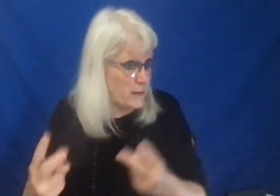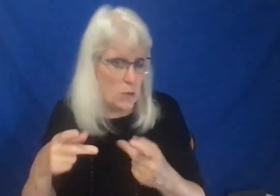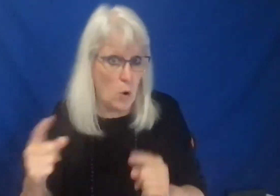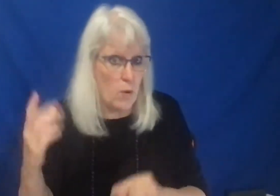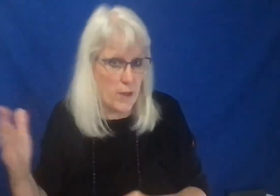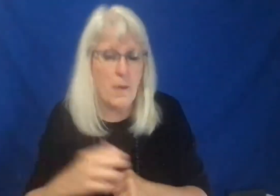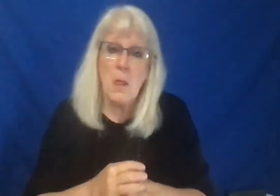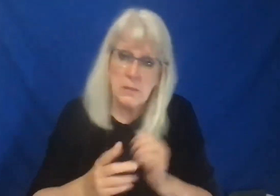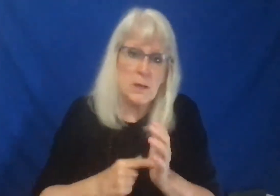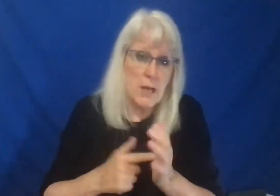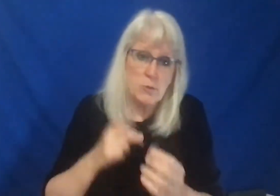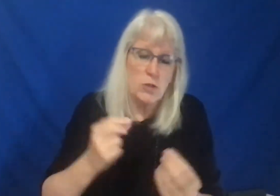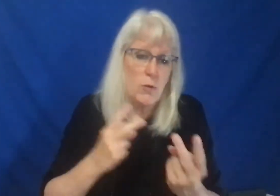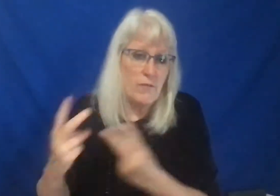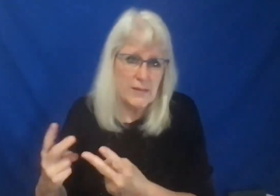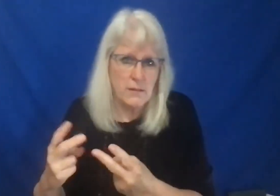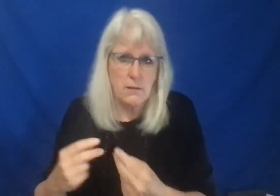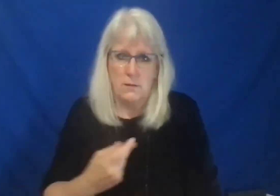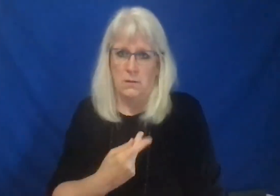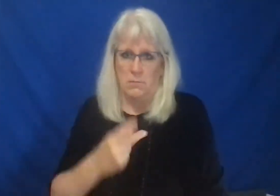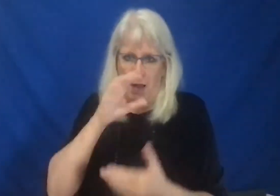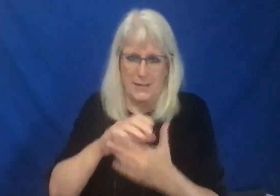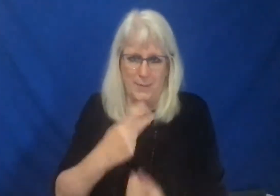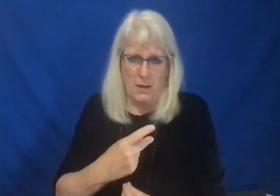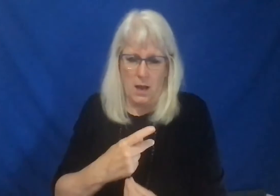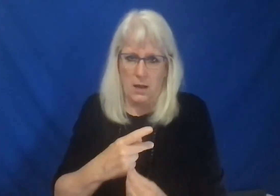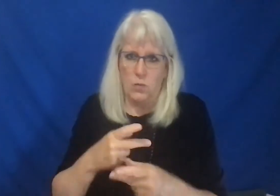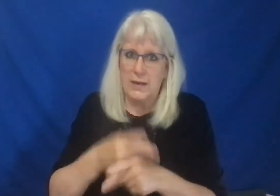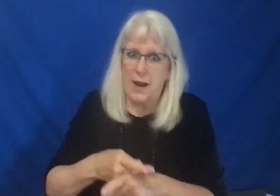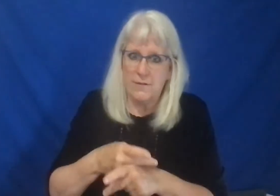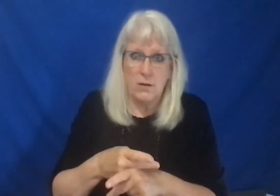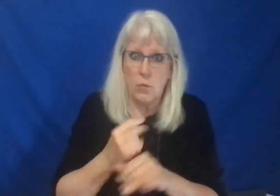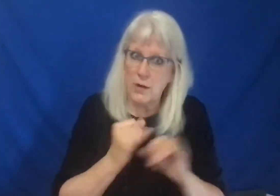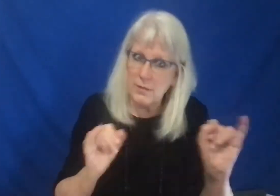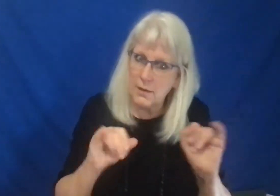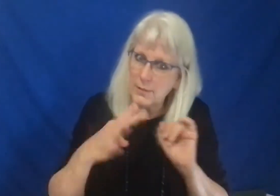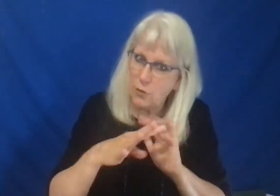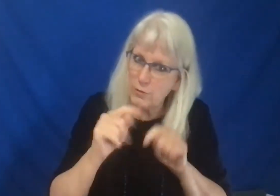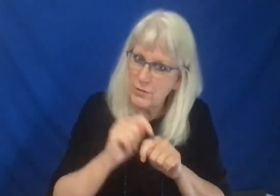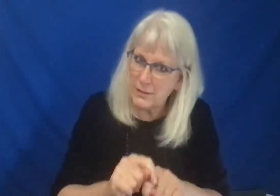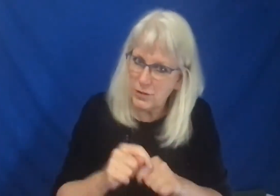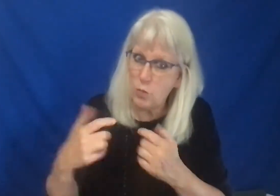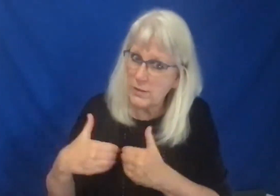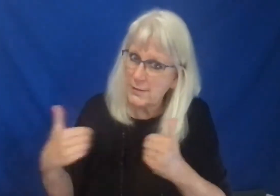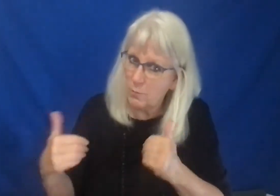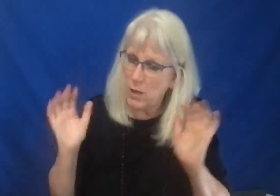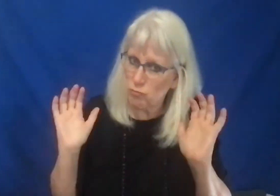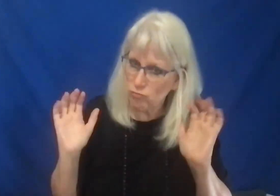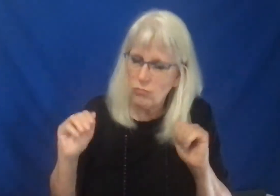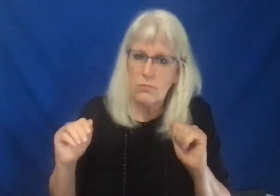that, but my husband and I are very careful because fourth tradition, we're autonomous and we're separate. And if something